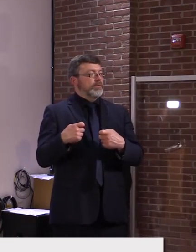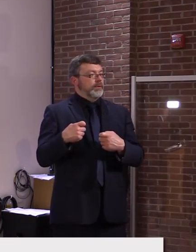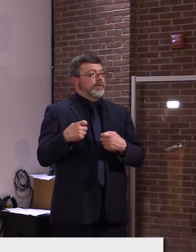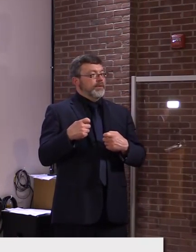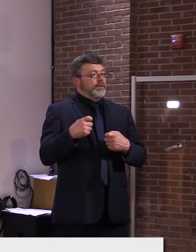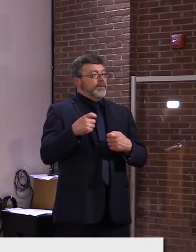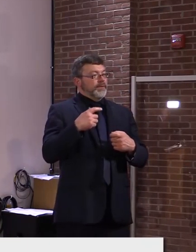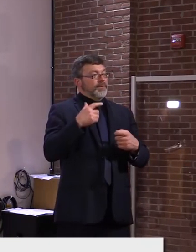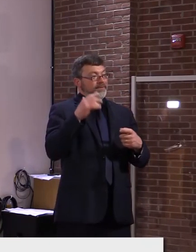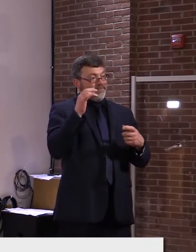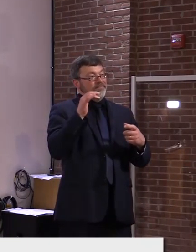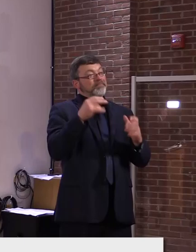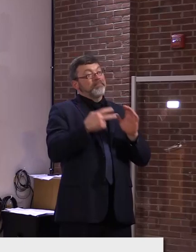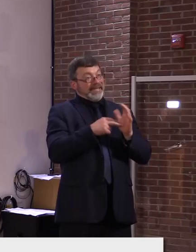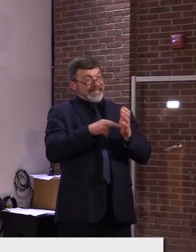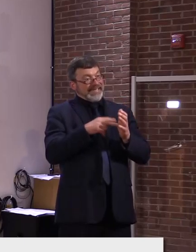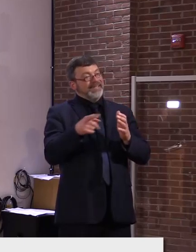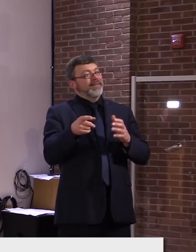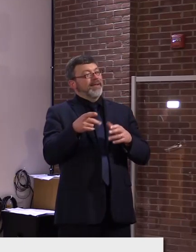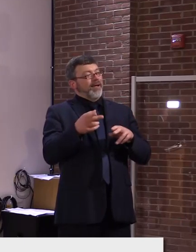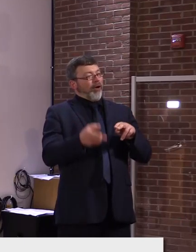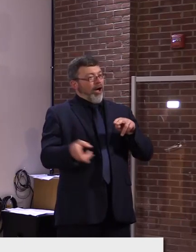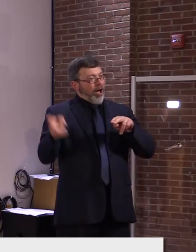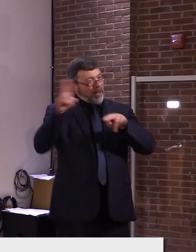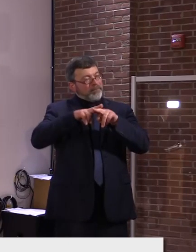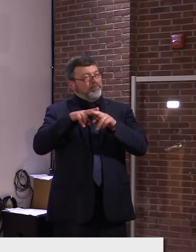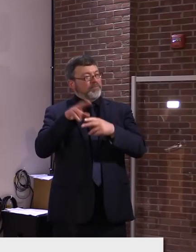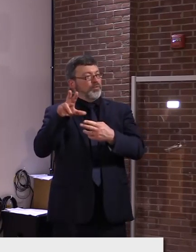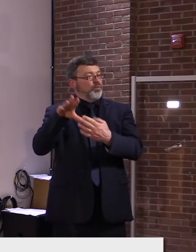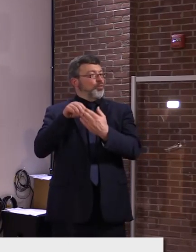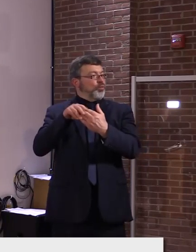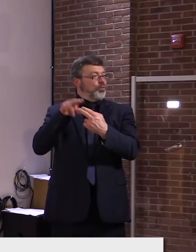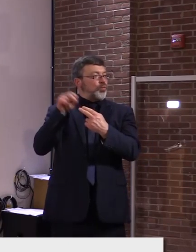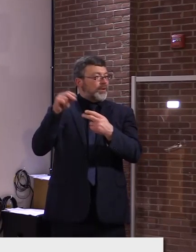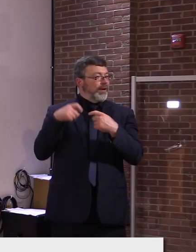certainly has figured out that they can capitalize on this.